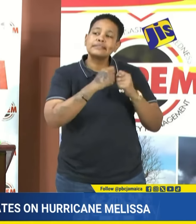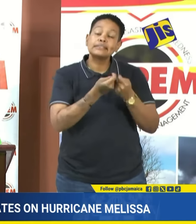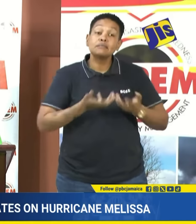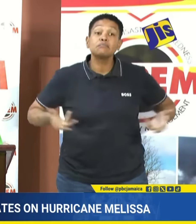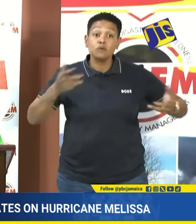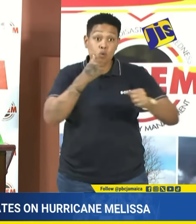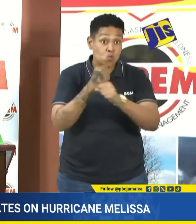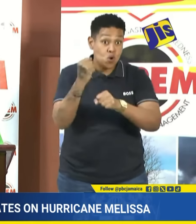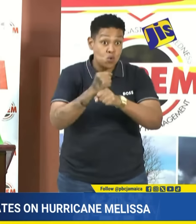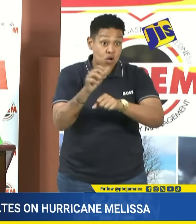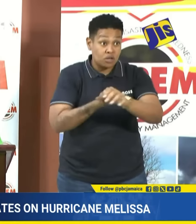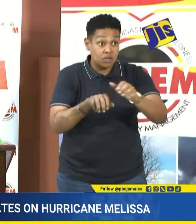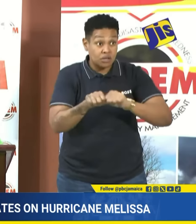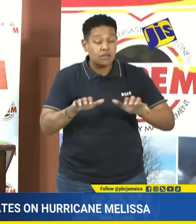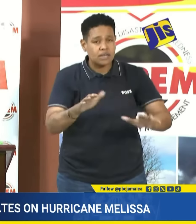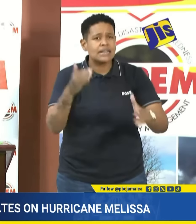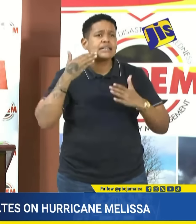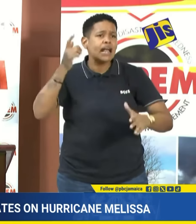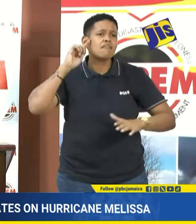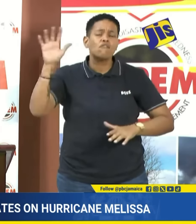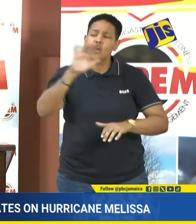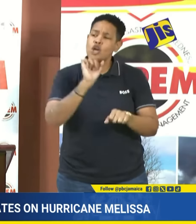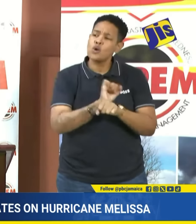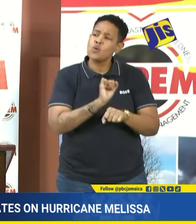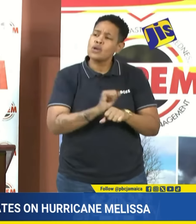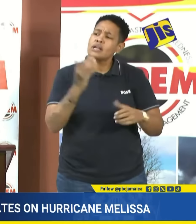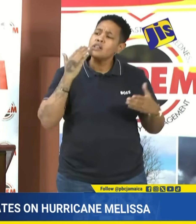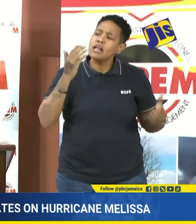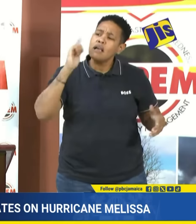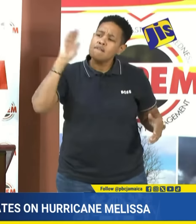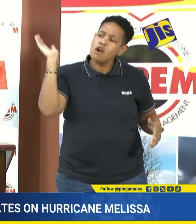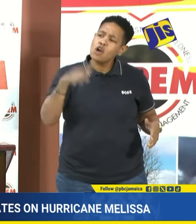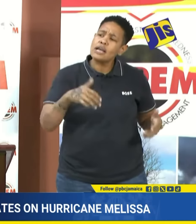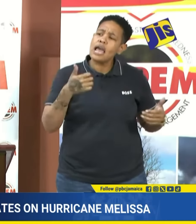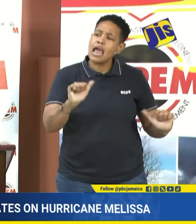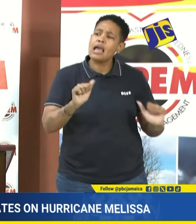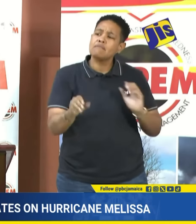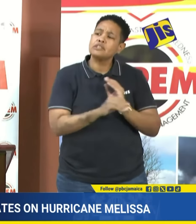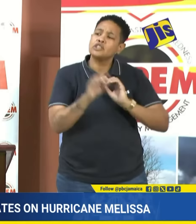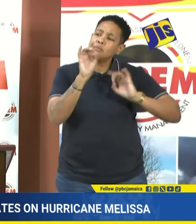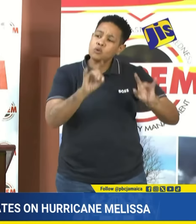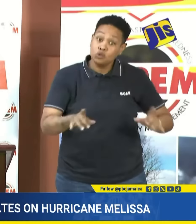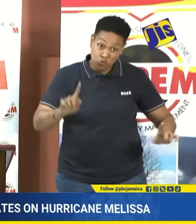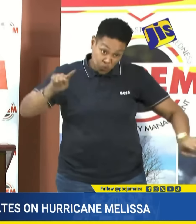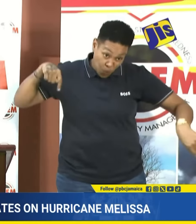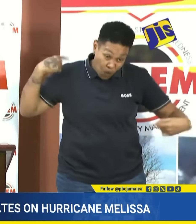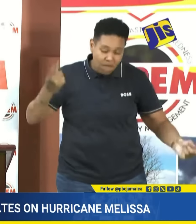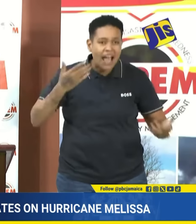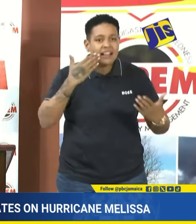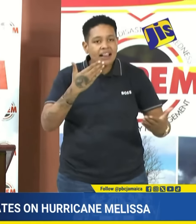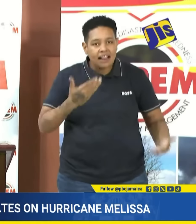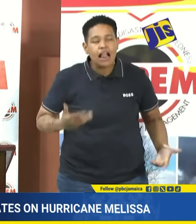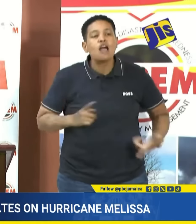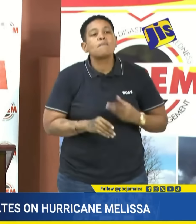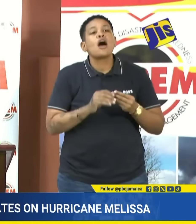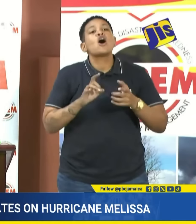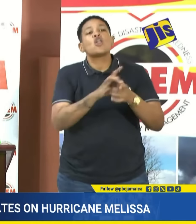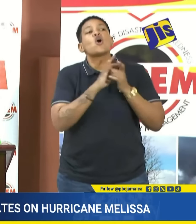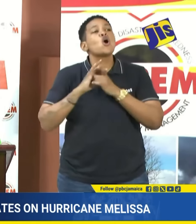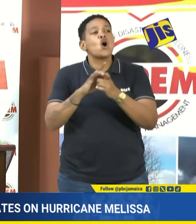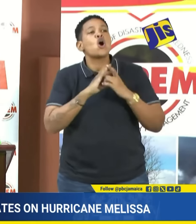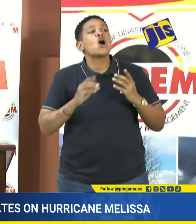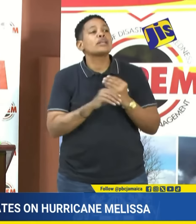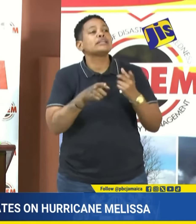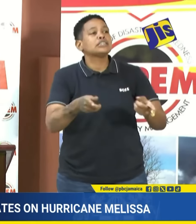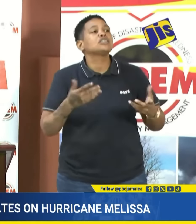have been working very hard, thank you for your work. Thank you for all of the efforts that you've put in so far. The